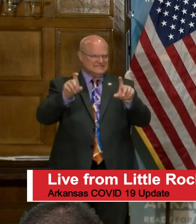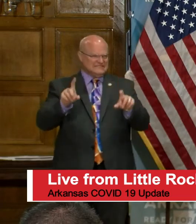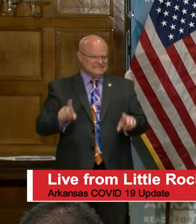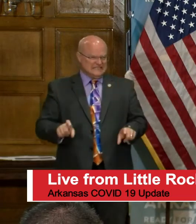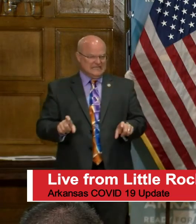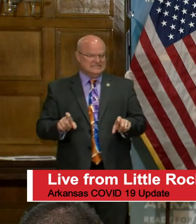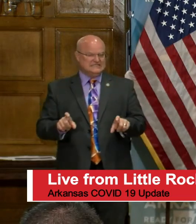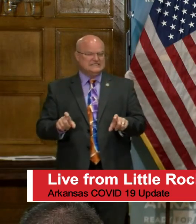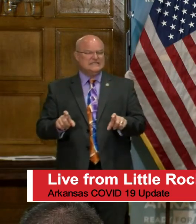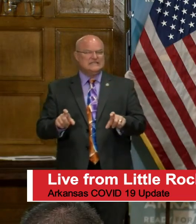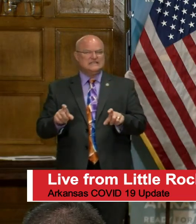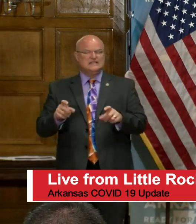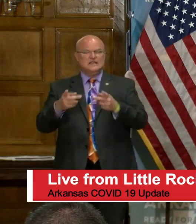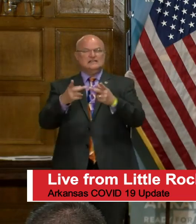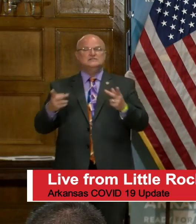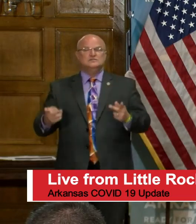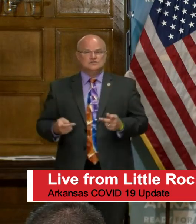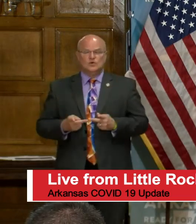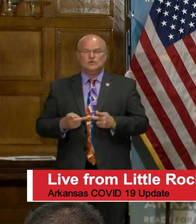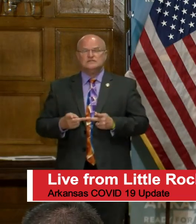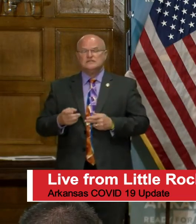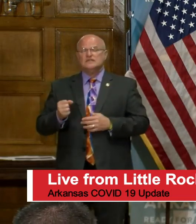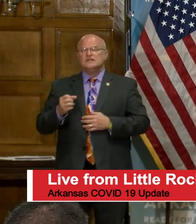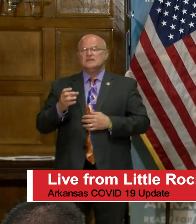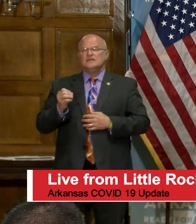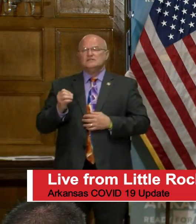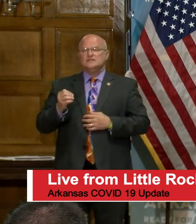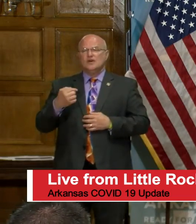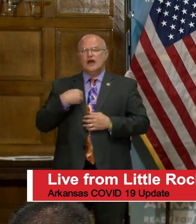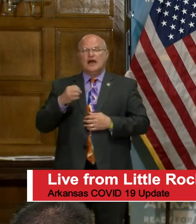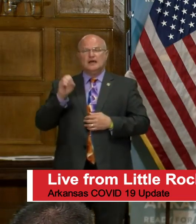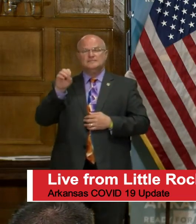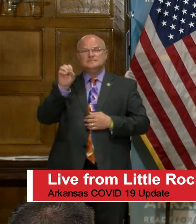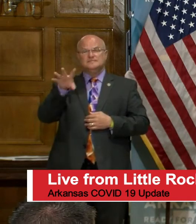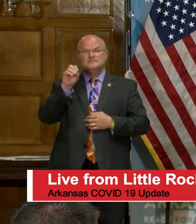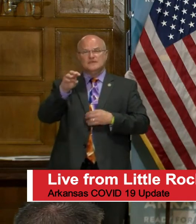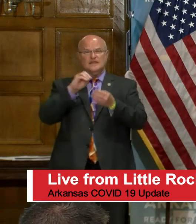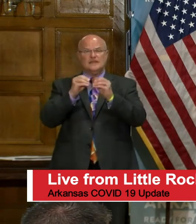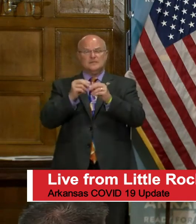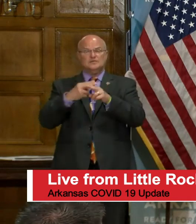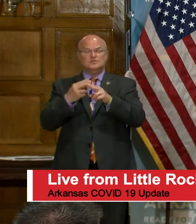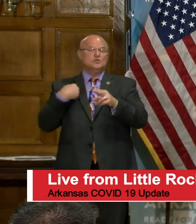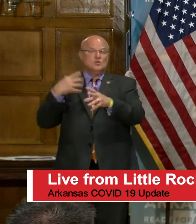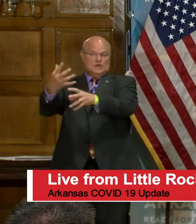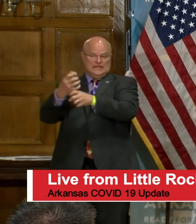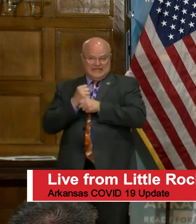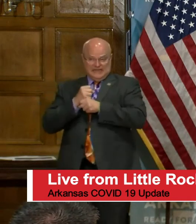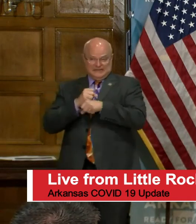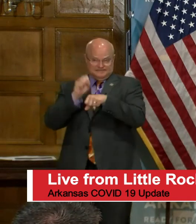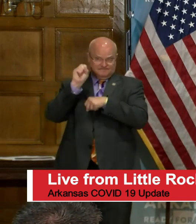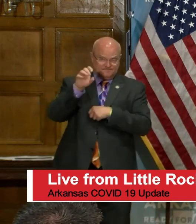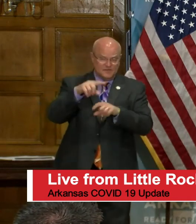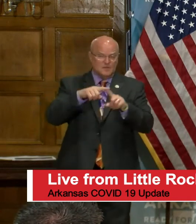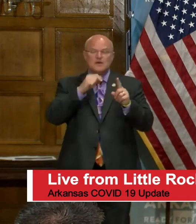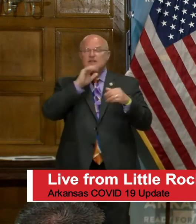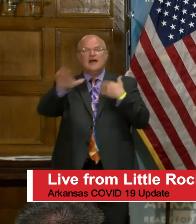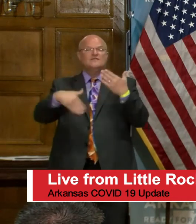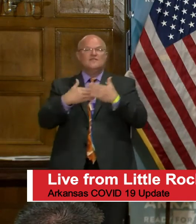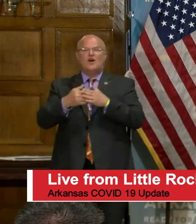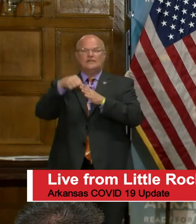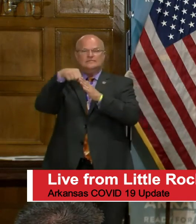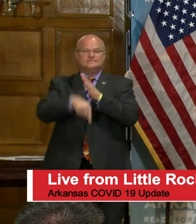testing sources, and I'm giving you those numbers as soon as we're getting them, but we don't have